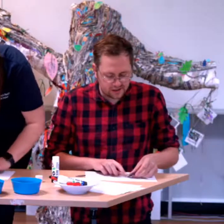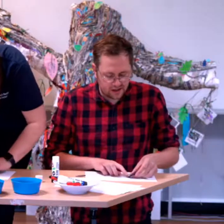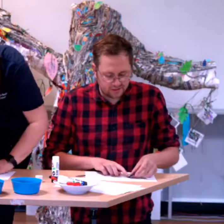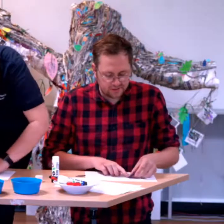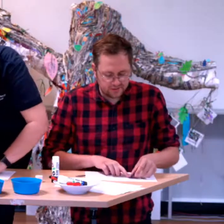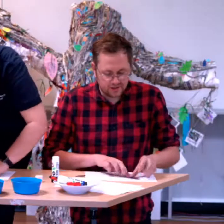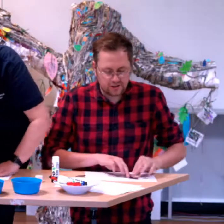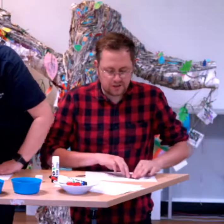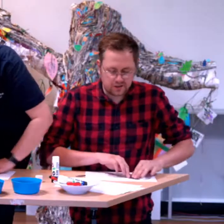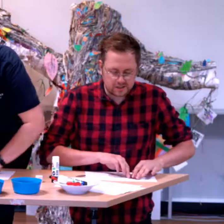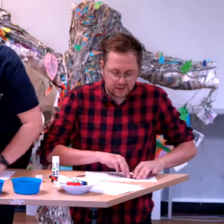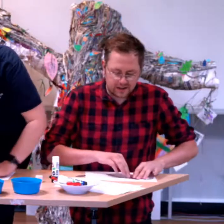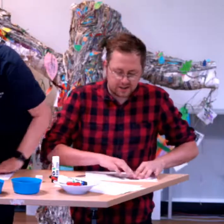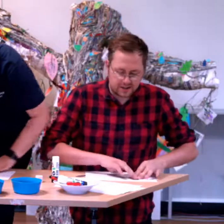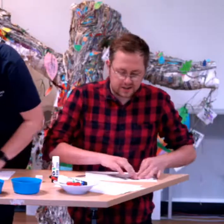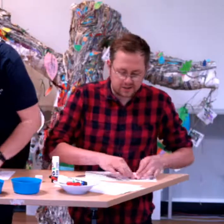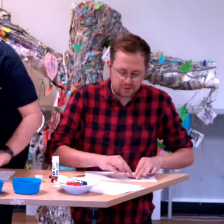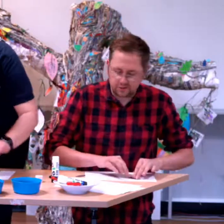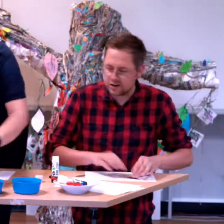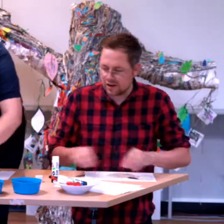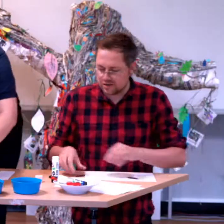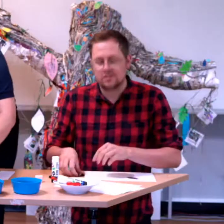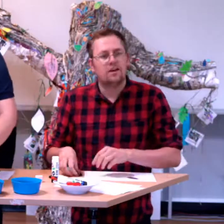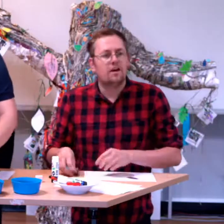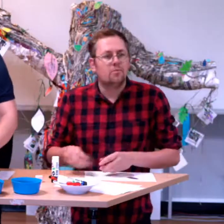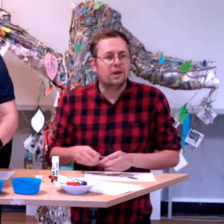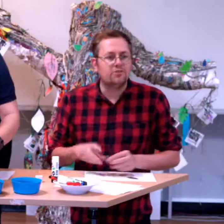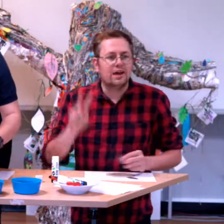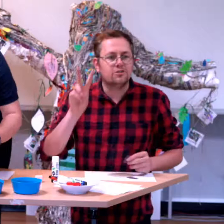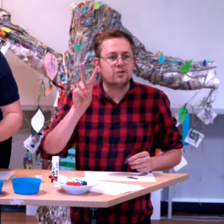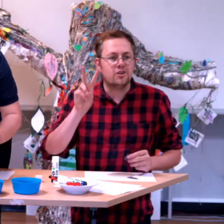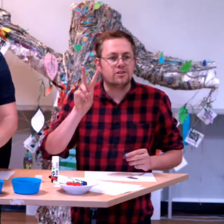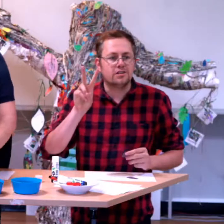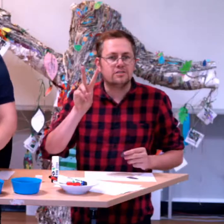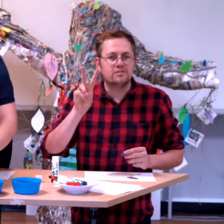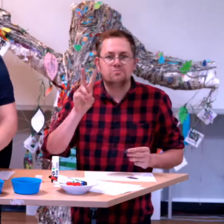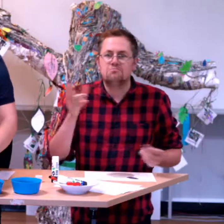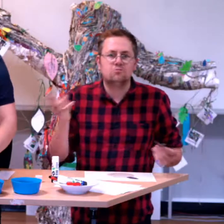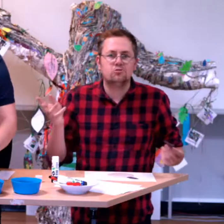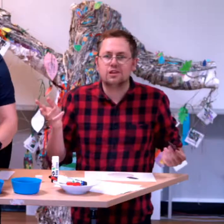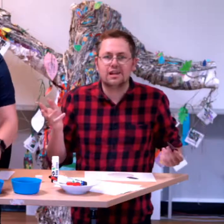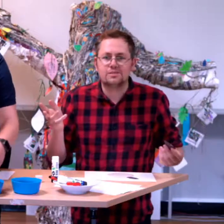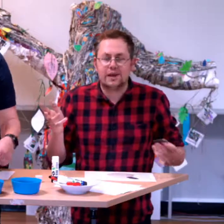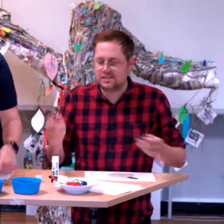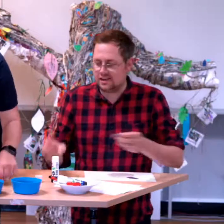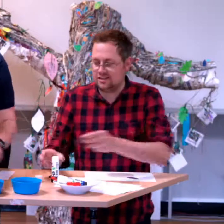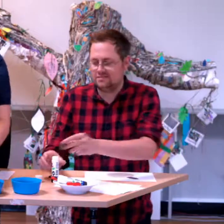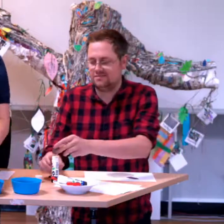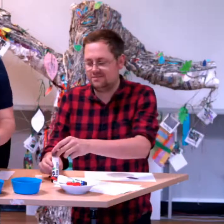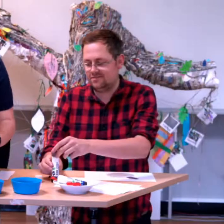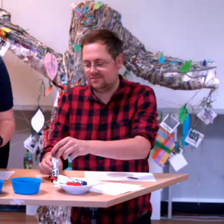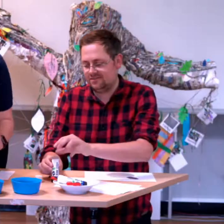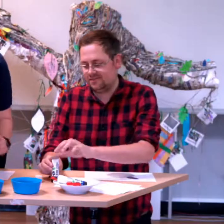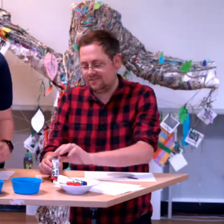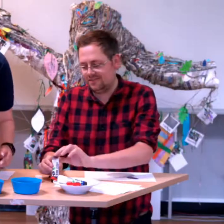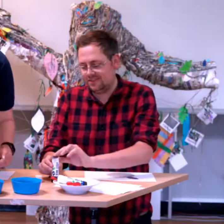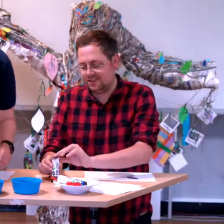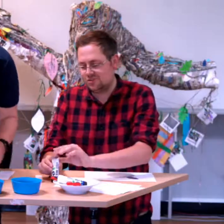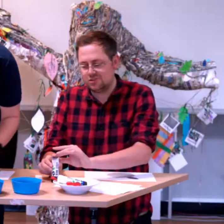enough. You can smell everything you need to with one nose. But if you had two noses, surely that's better. Even more. Smell a lot more. You just